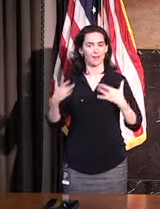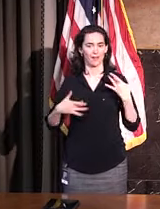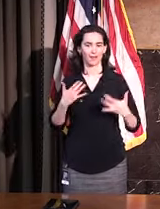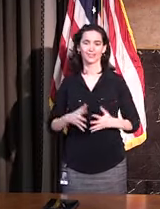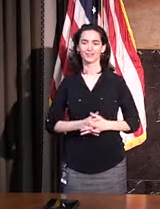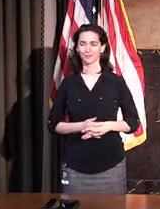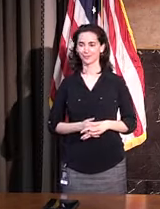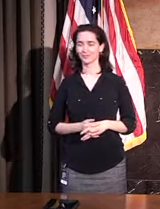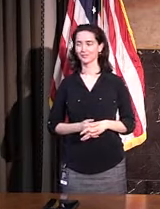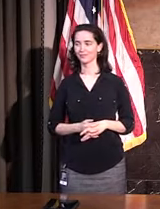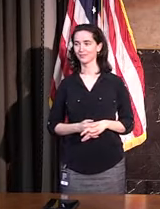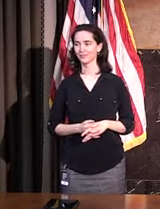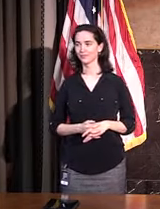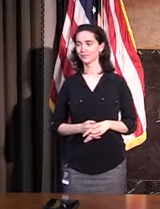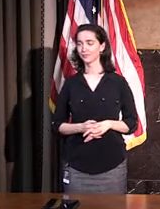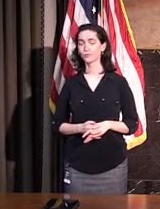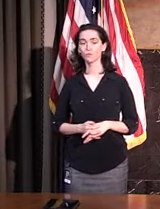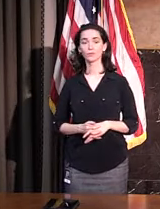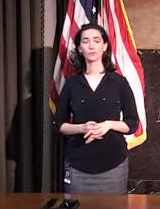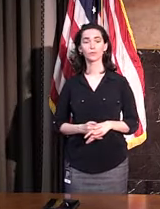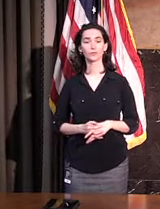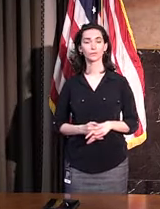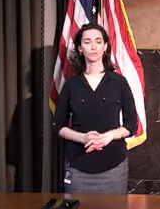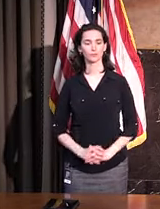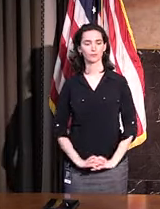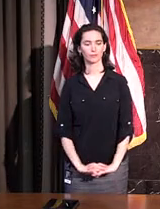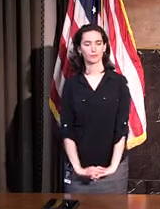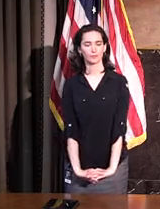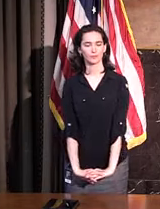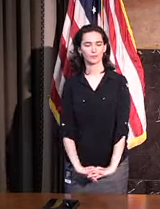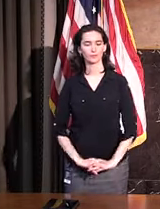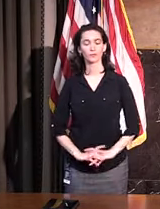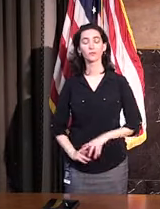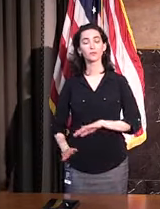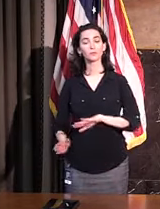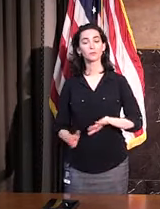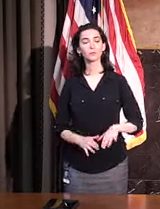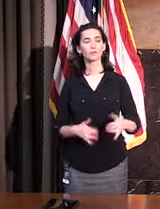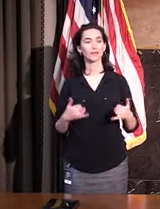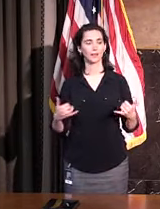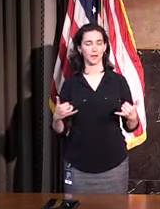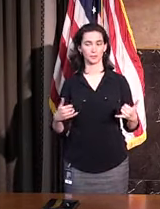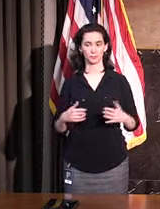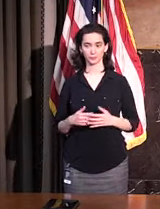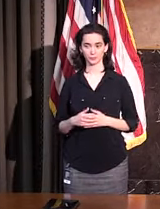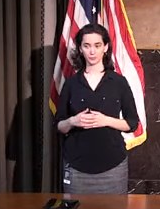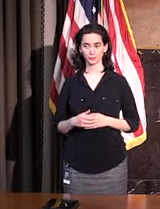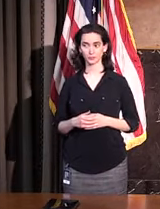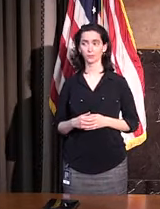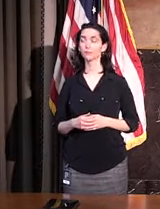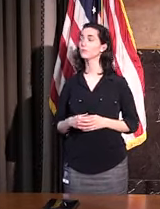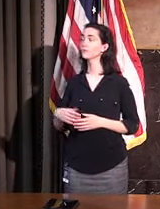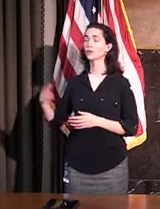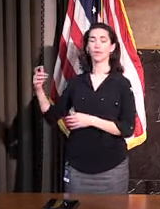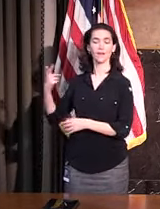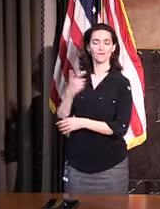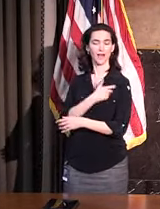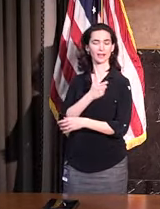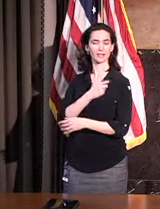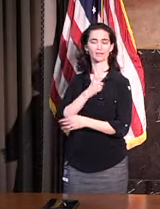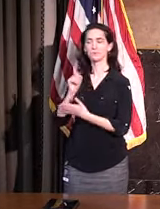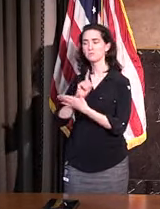exciting. I'll give you a little bit of an update of what we anticipate with vaccine deliveries in